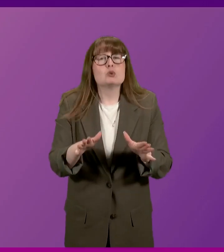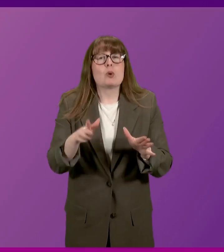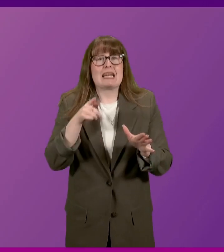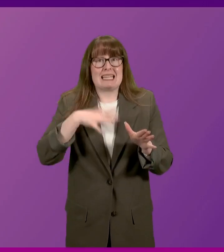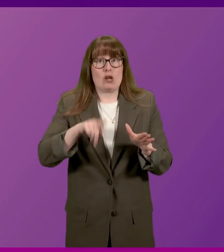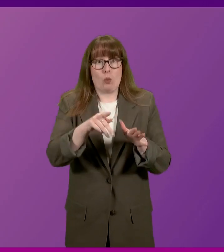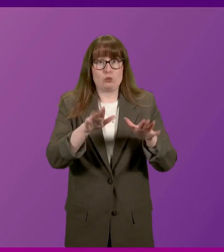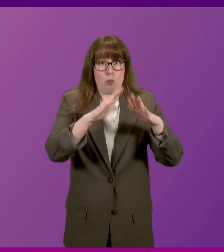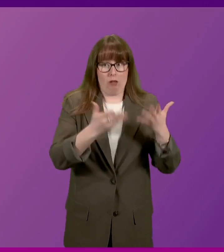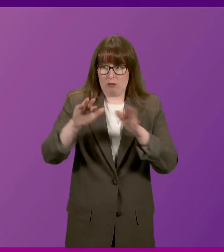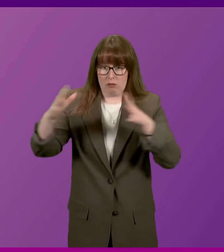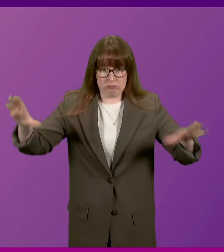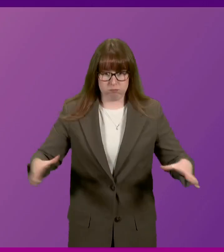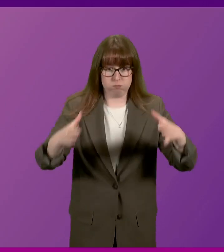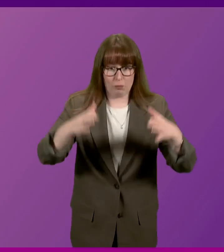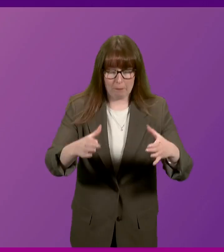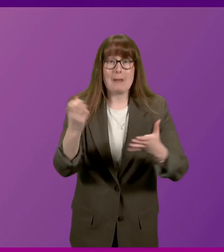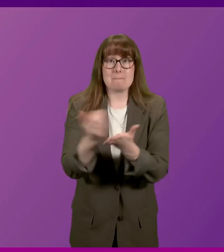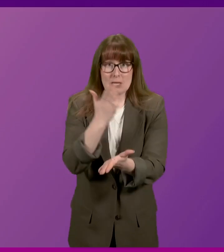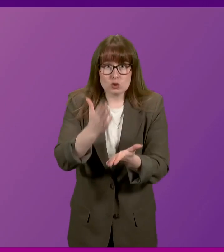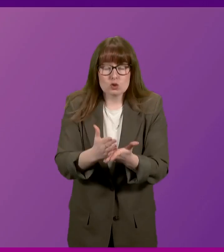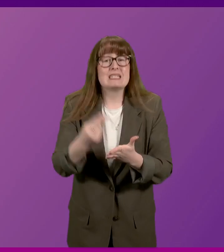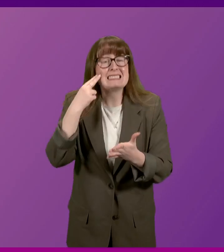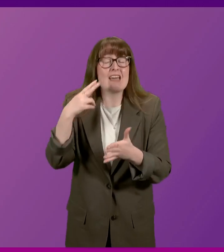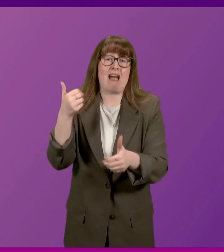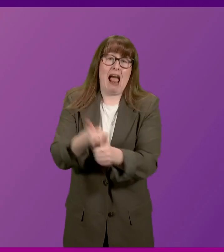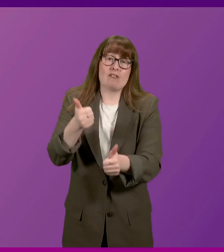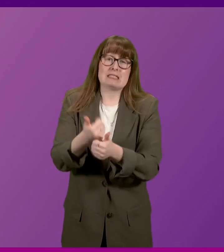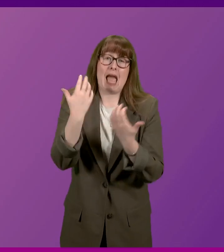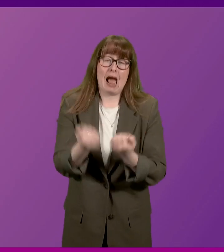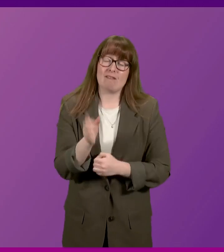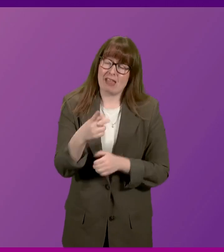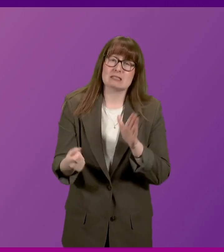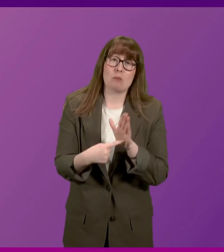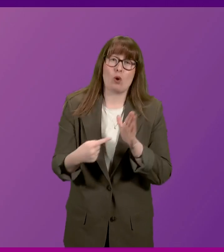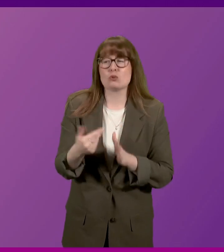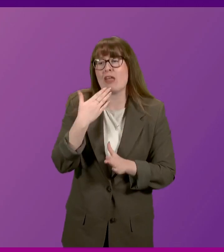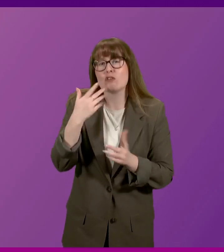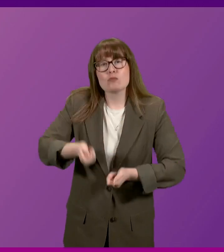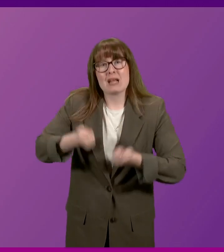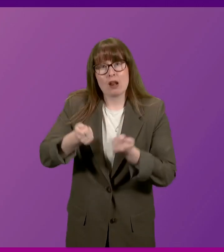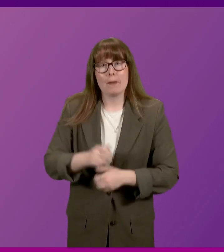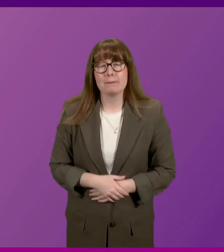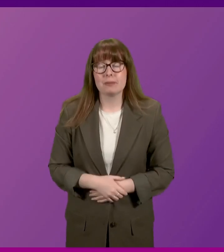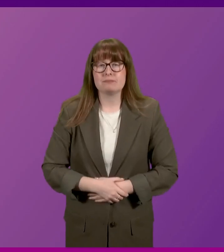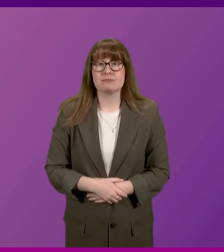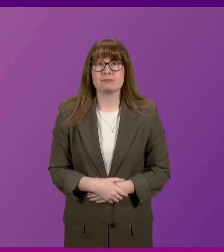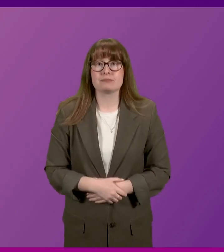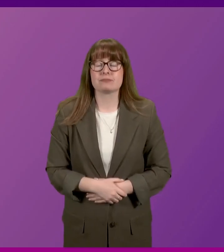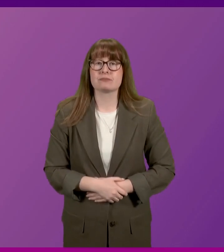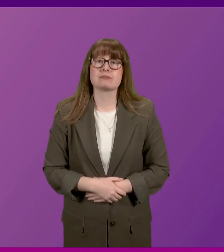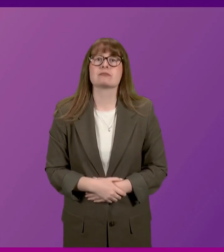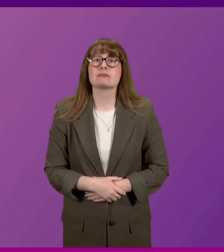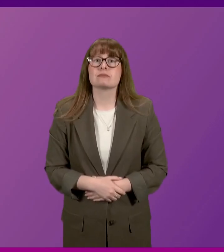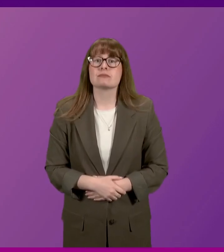planets together and making sure there's advocacy, deaf advocacy, is really important. So thanks for raising that. Thank you. Back to you, convener.